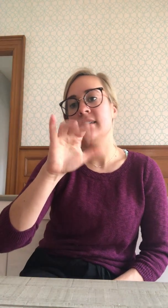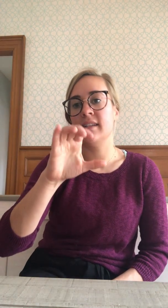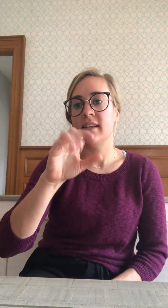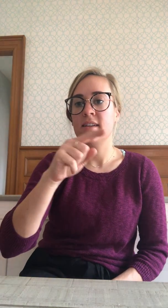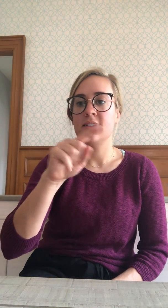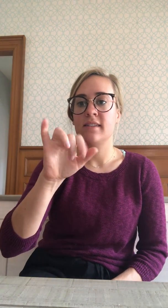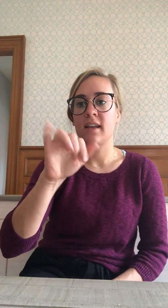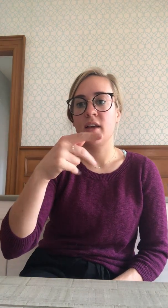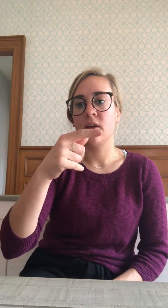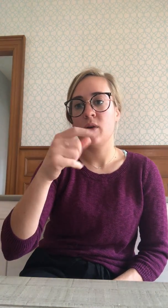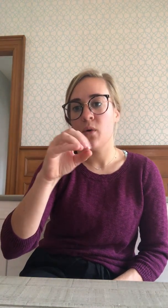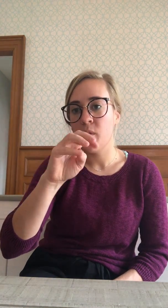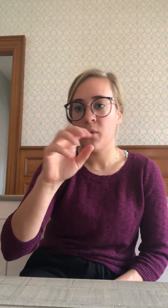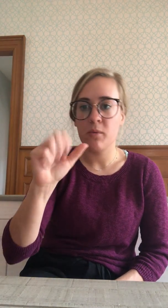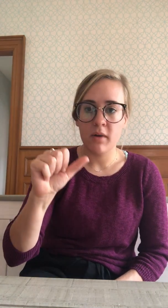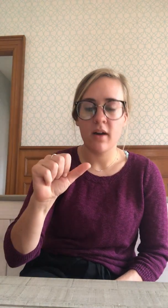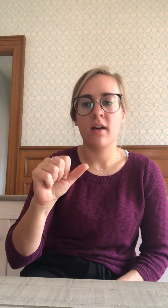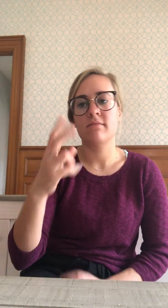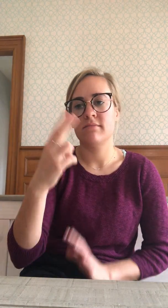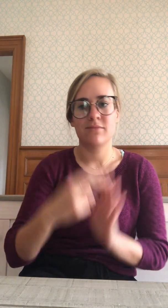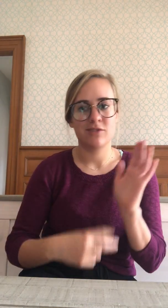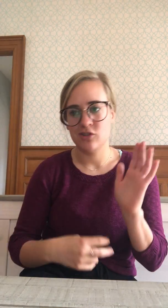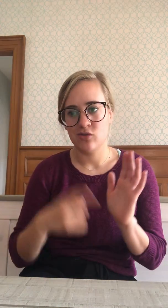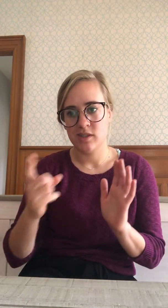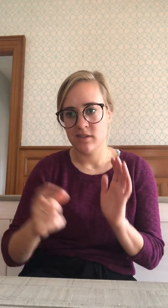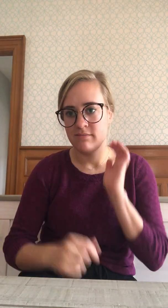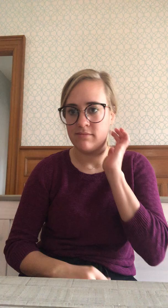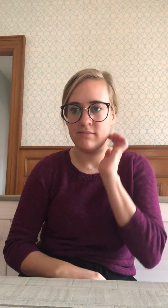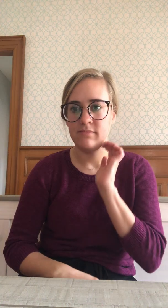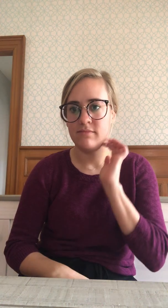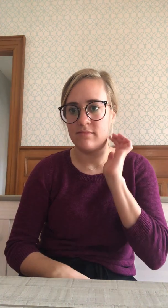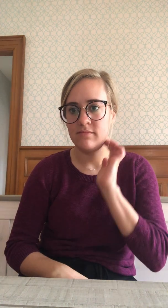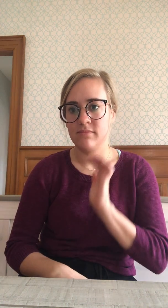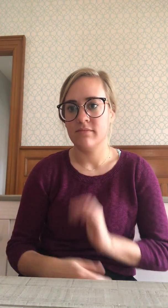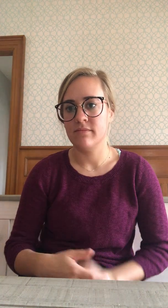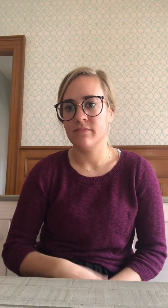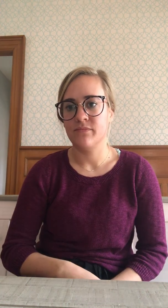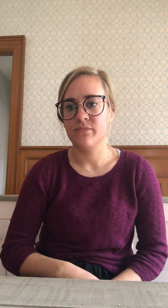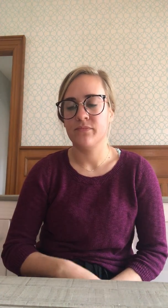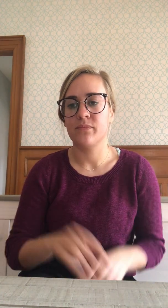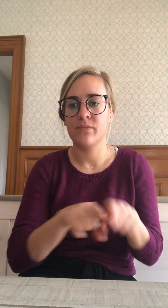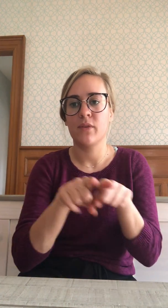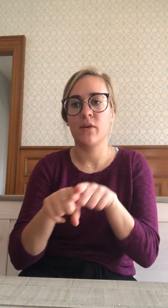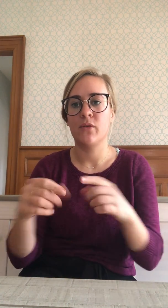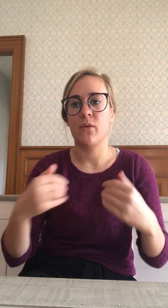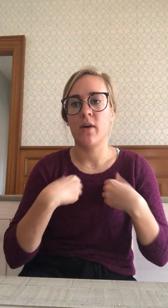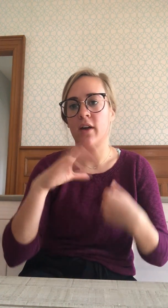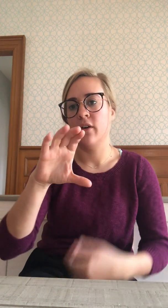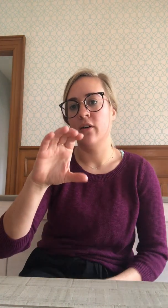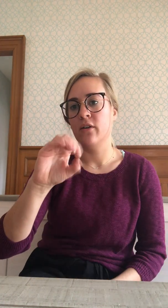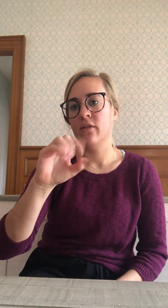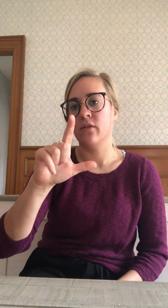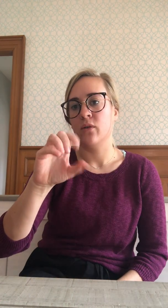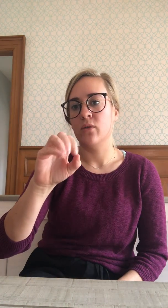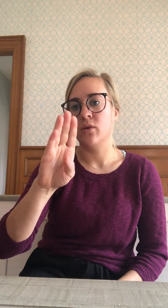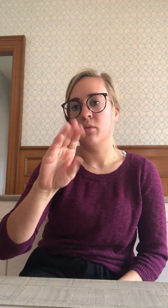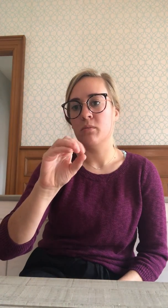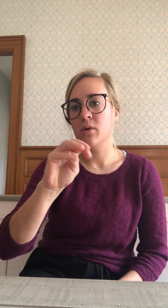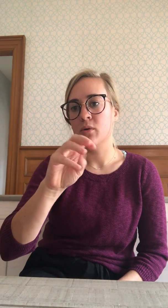depressed cheeks, and the down-slanting palpebral fissures. They also have a coloboma, which is a hole, and